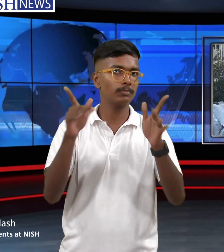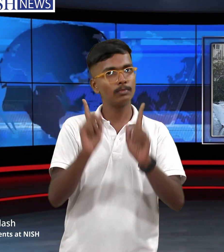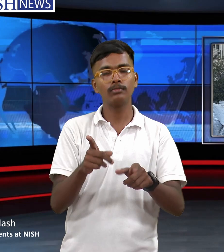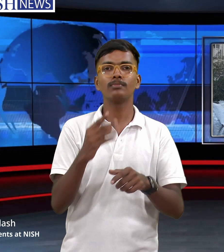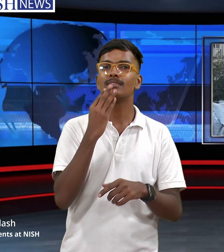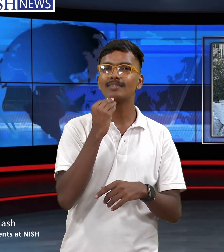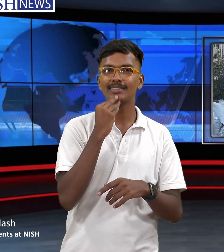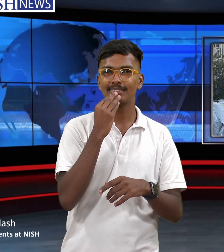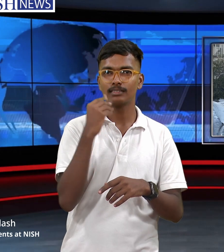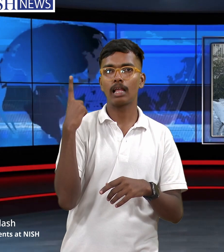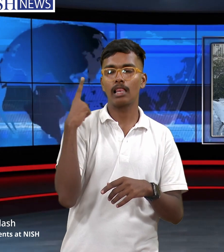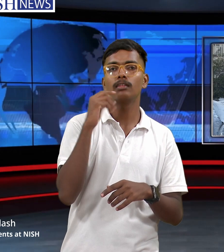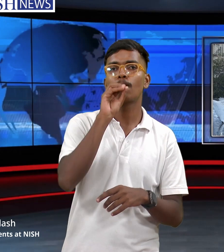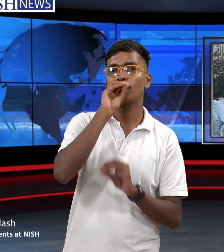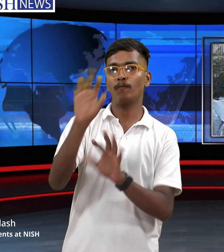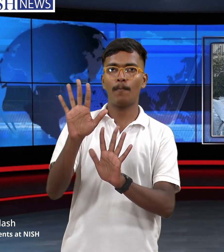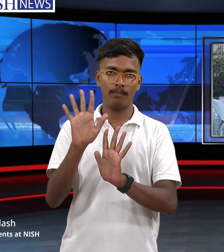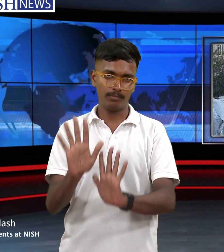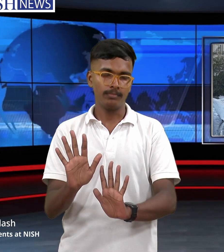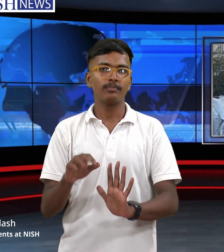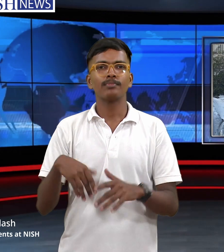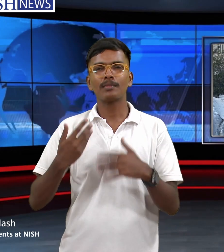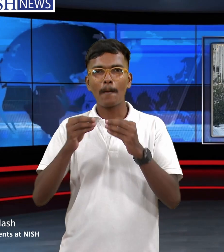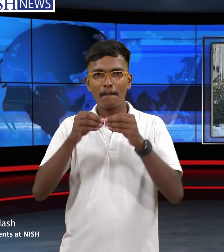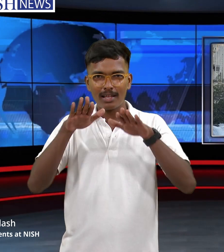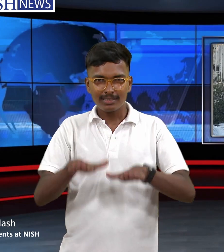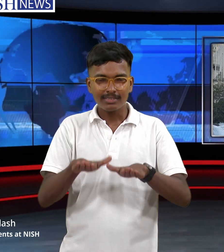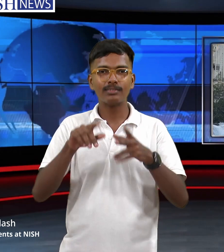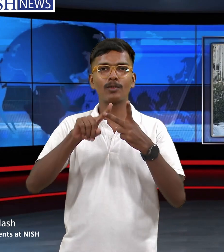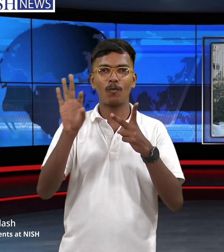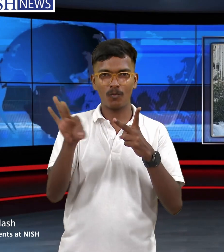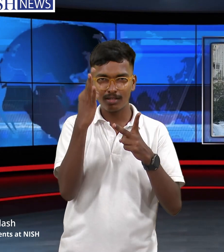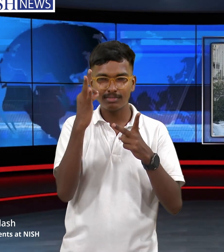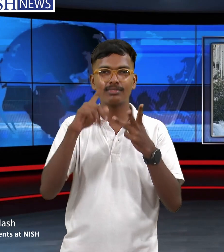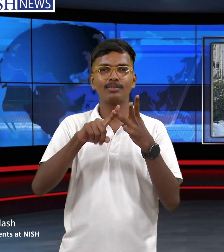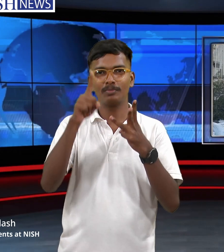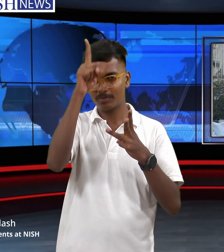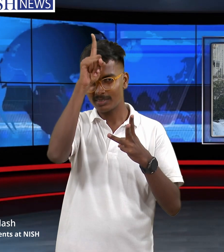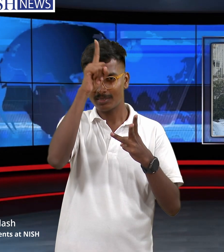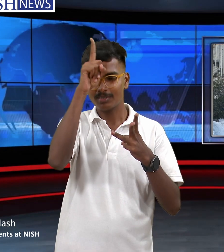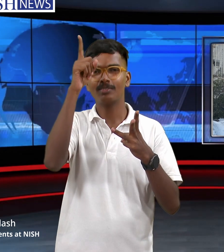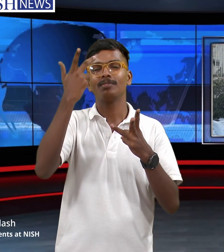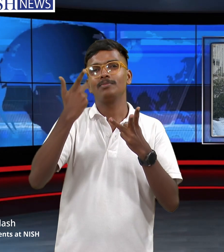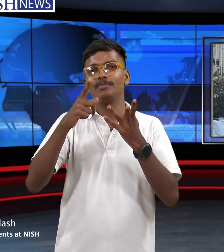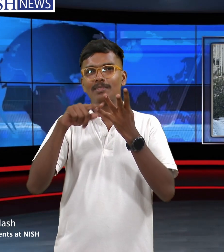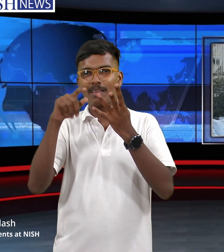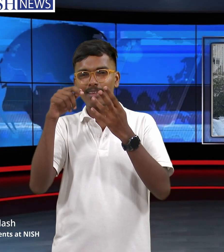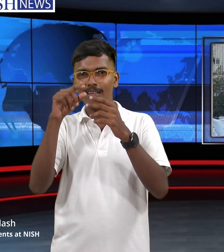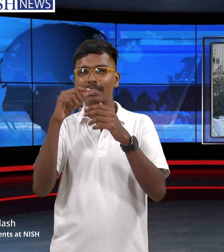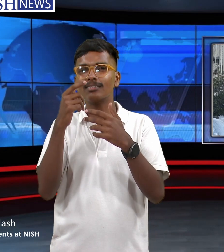of the cliff of escalation in West Asia. Britain, France, Germany, and the European Union's foreign policy